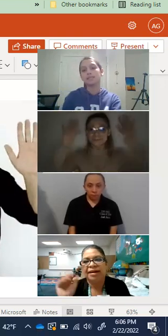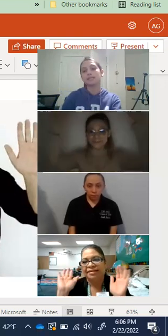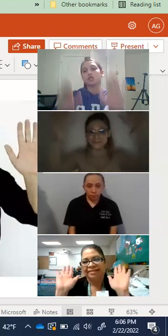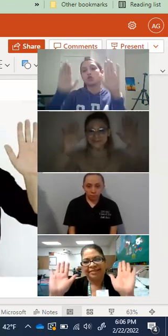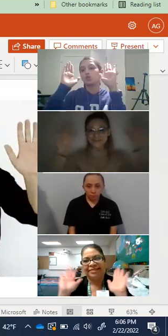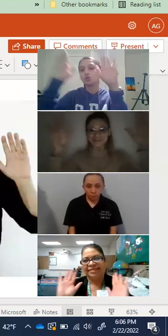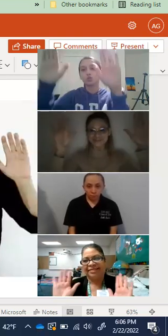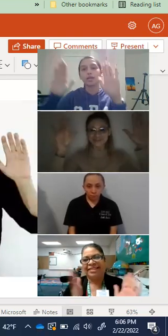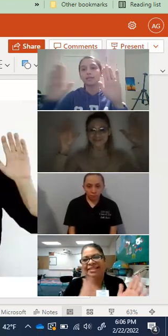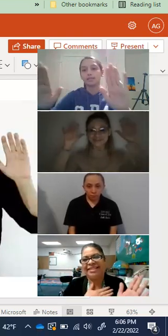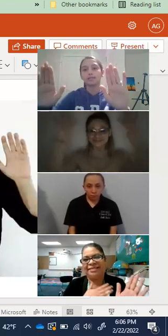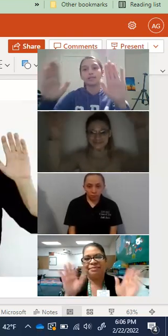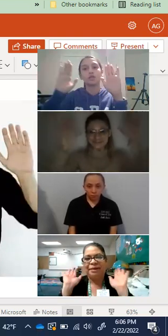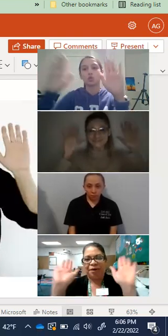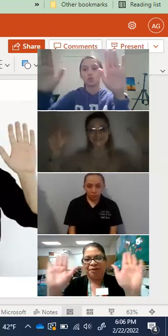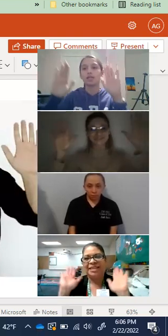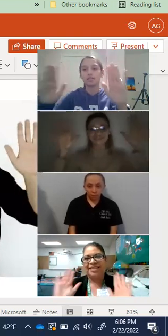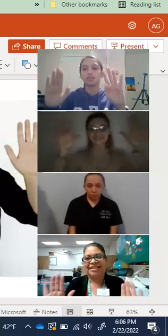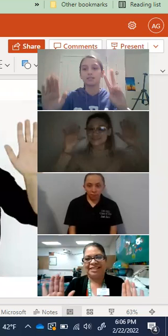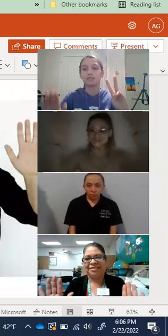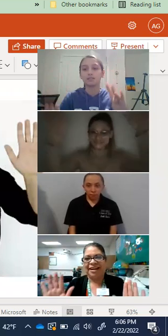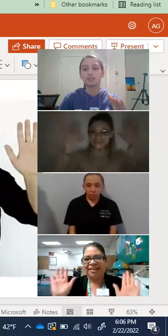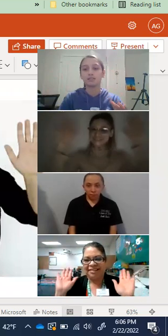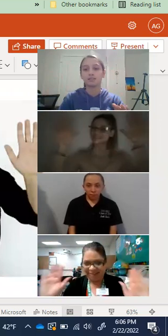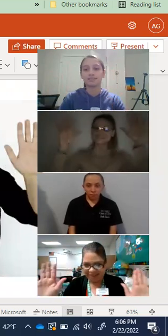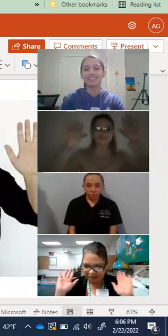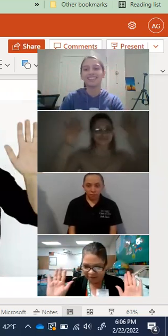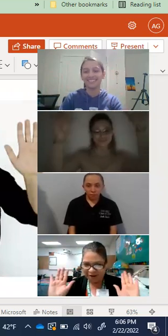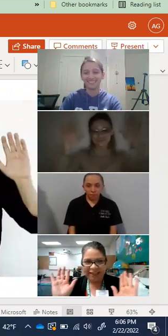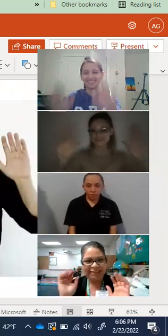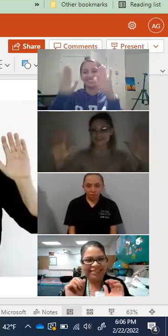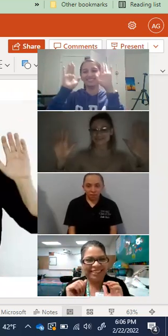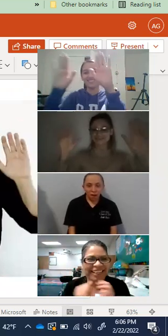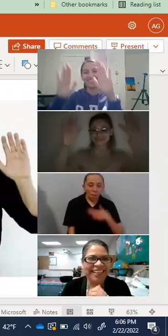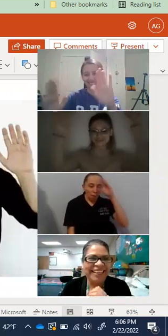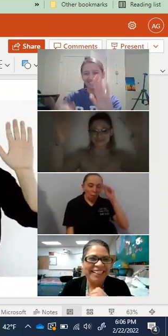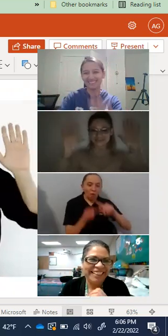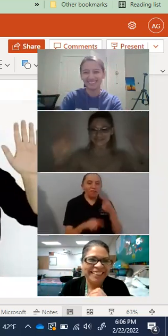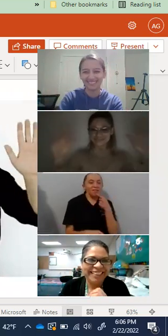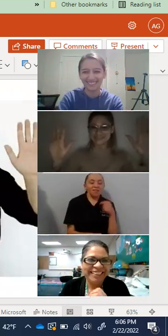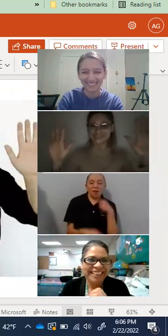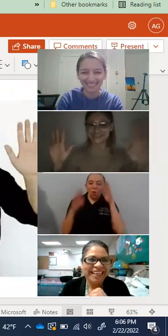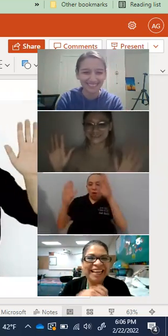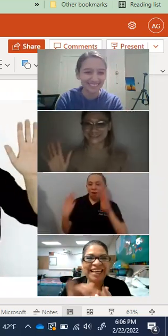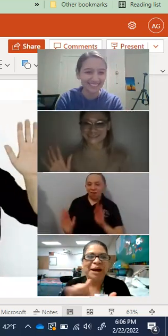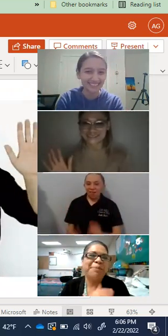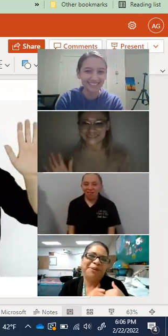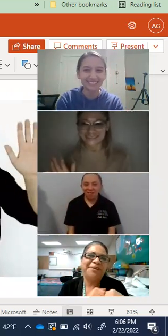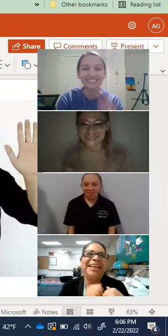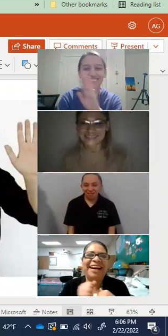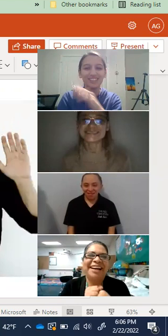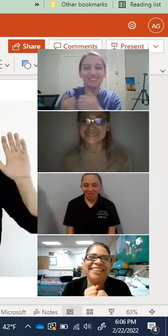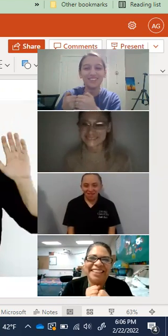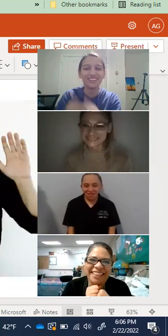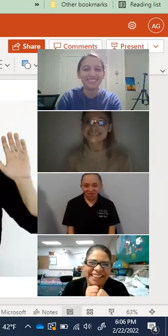Great. Yes, my boyfriend says it's great. It's gonna be great. Great. Oh, yeah, I forgot, that's her He's my